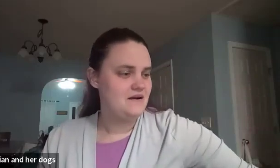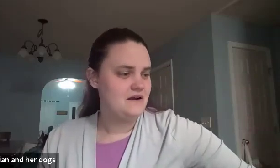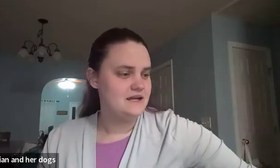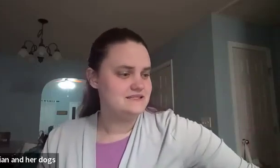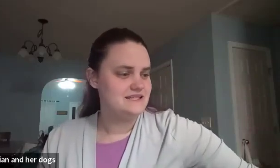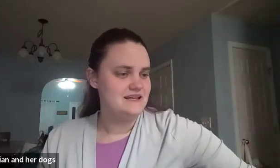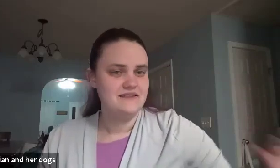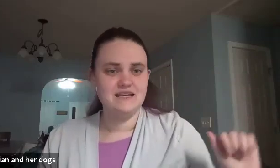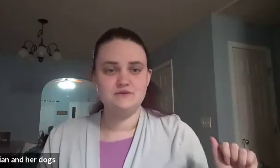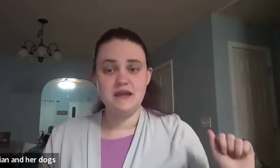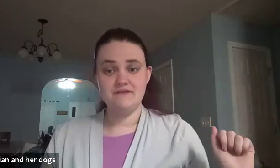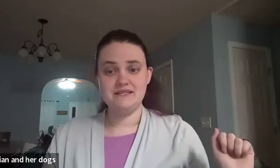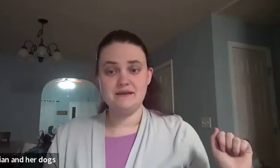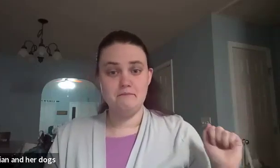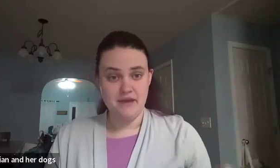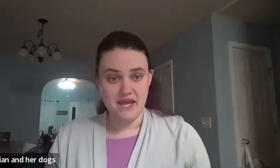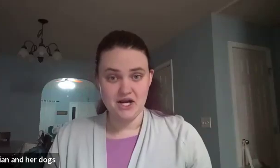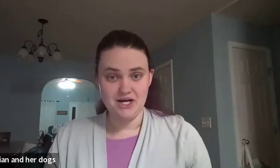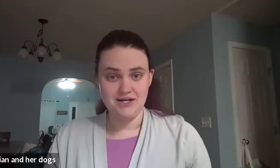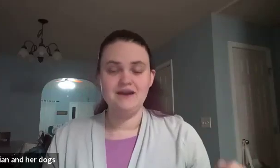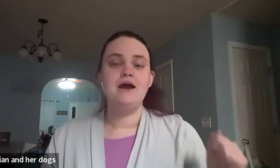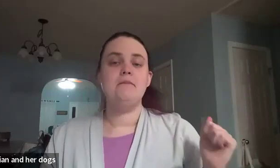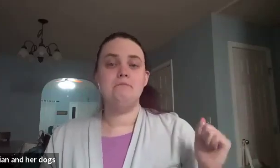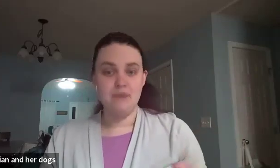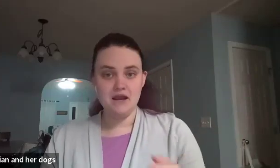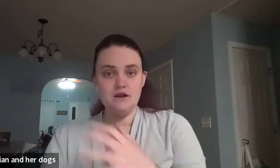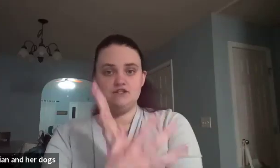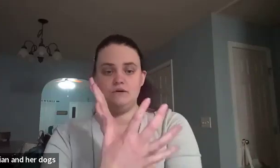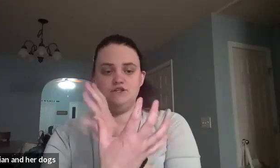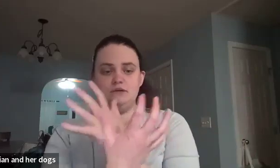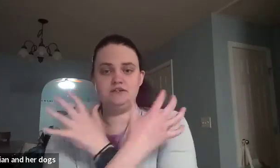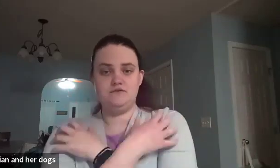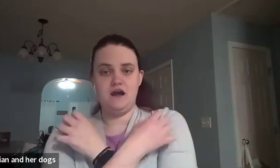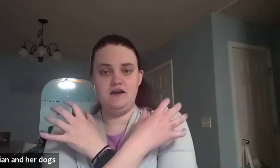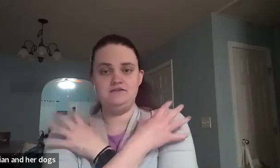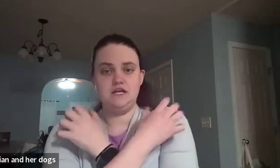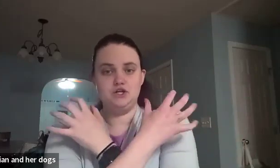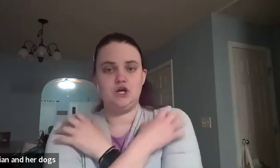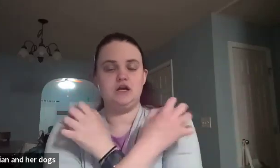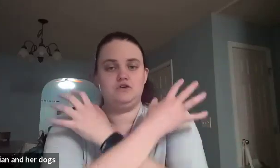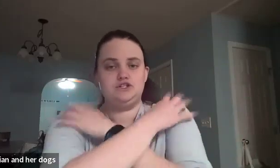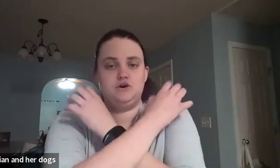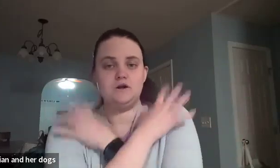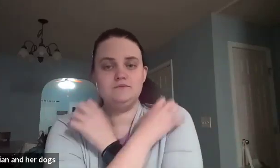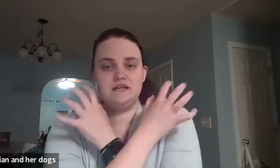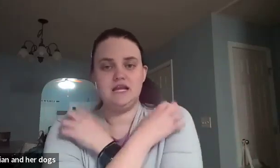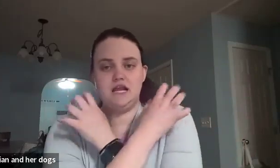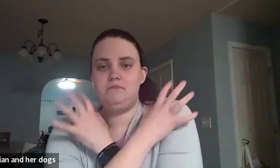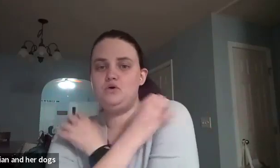All right. The next one we have is bear. Bear is going to be two fives, and you're going to cross your arms and kind of